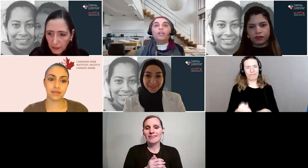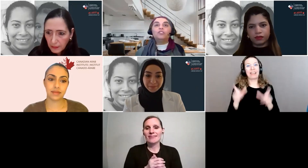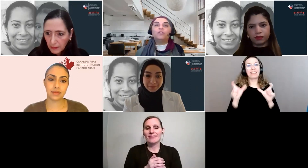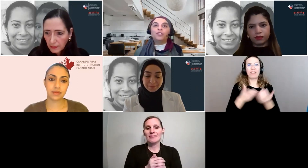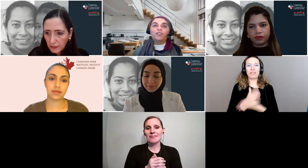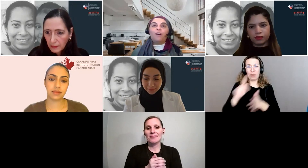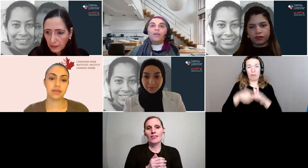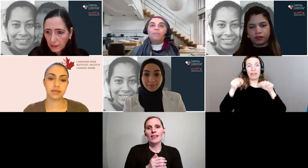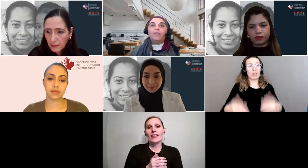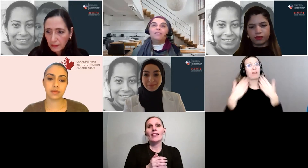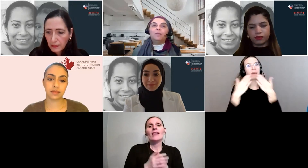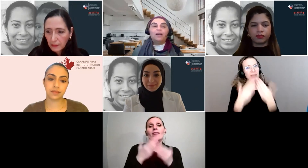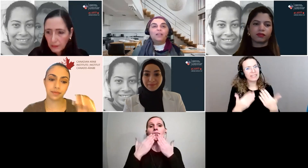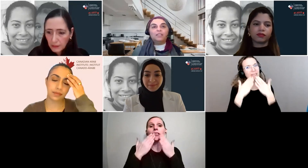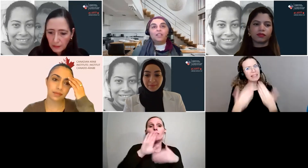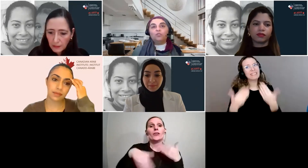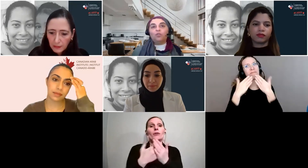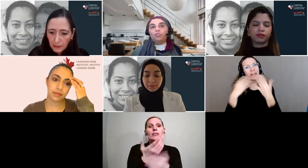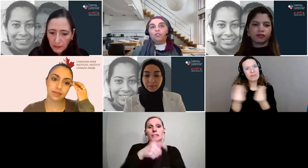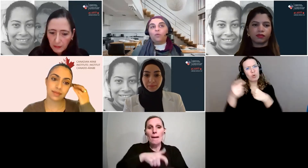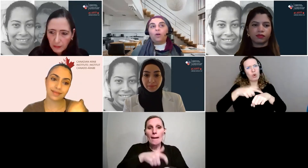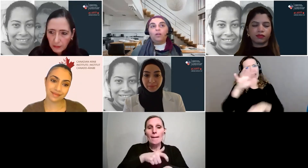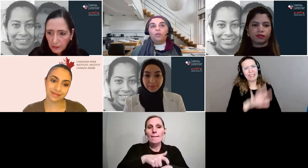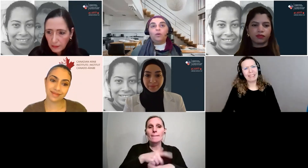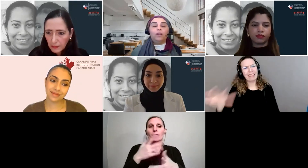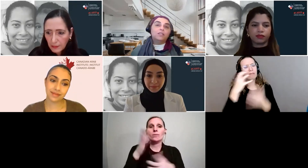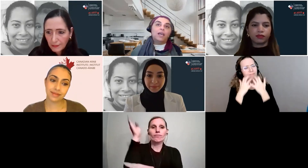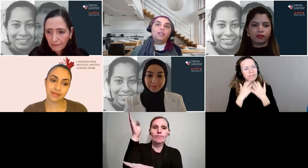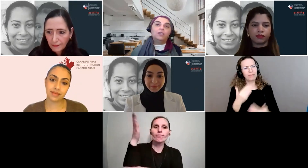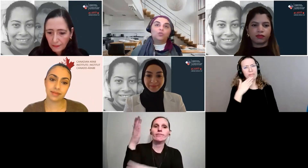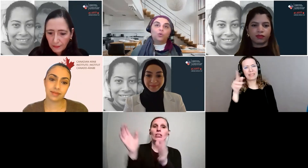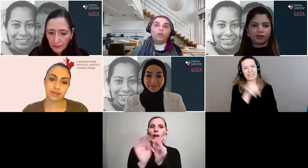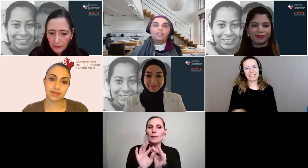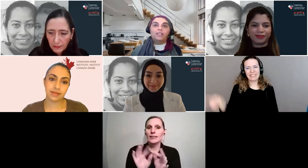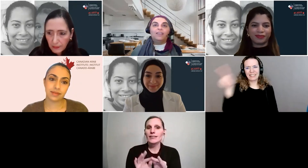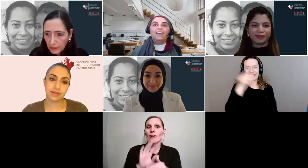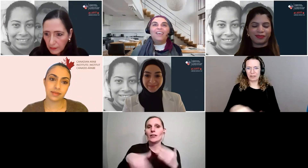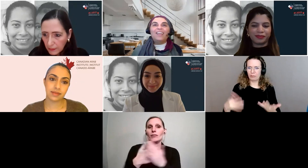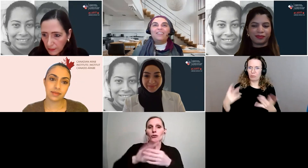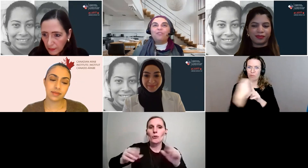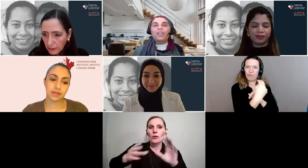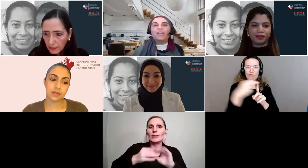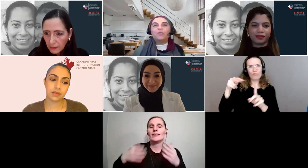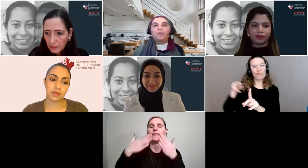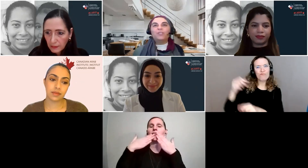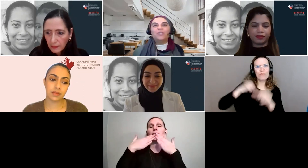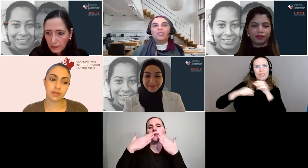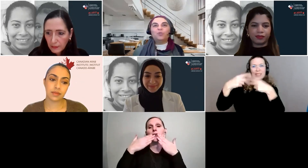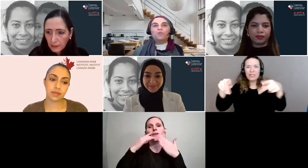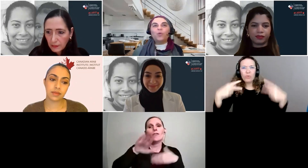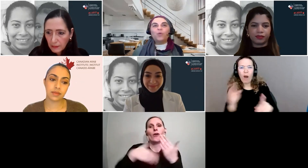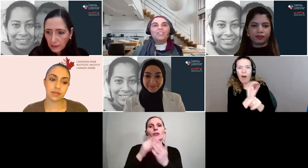so much for your time, and the panelists, thank you so much for your insight, your stories, and for bringing those